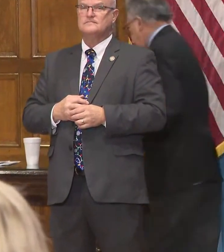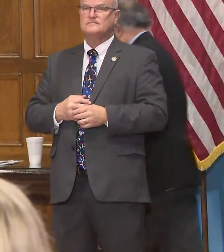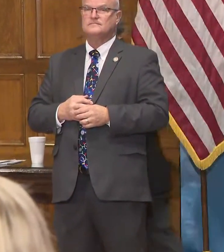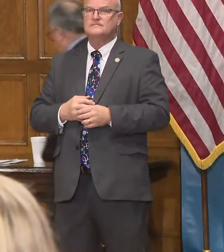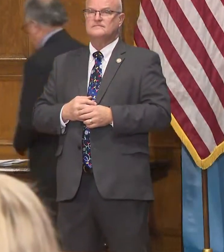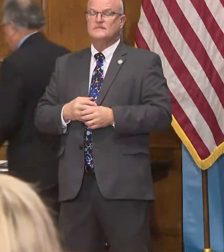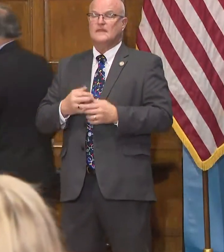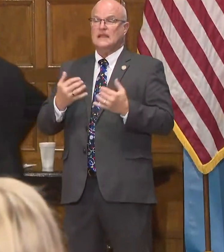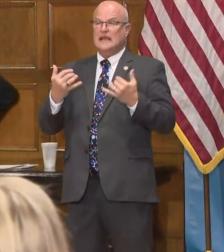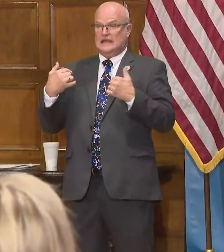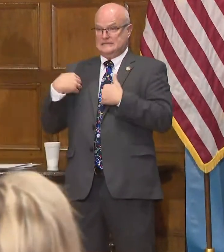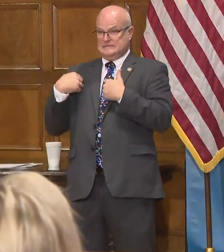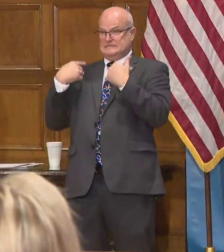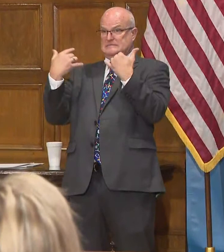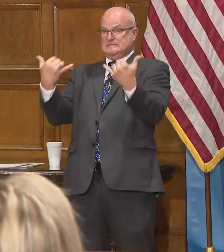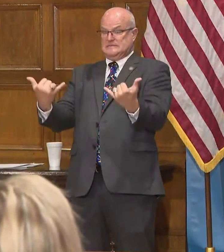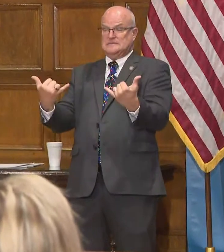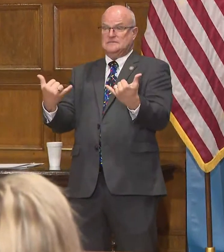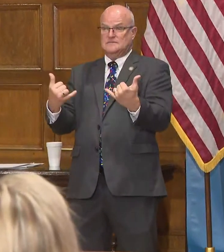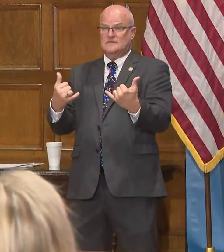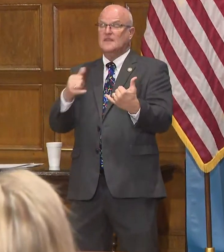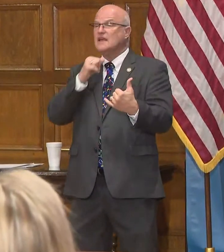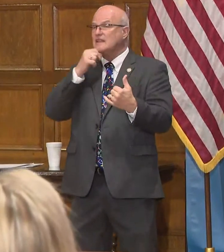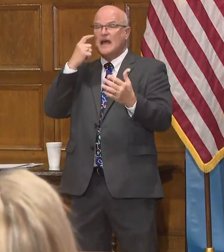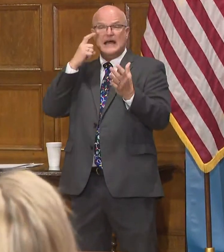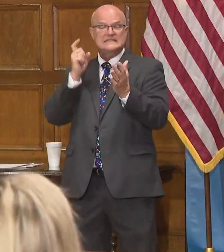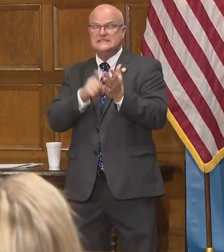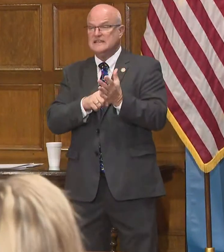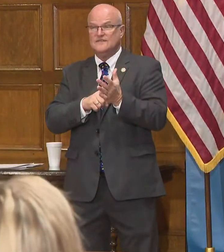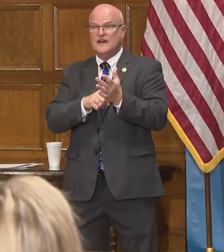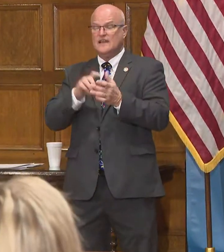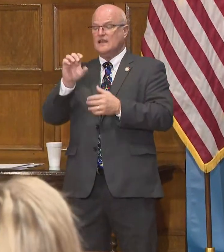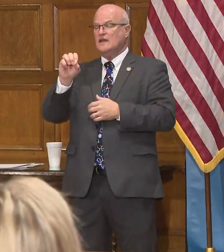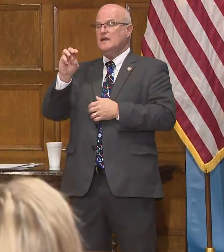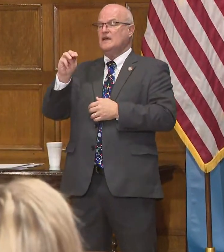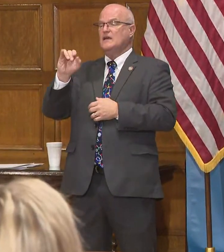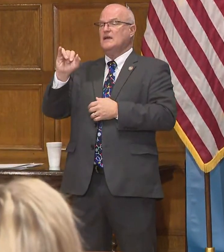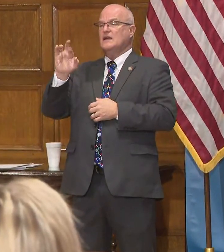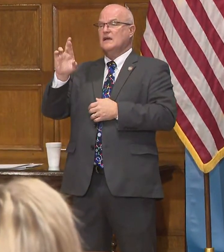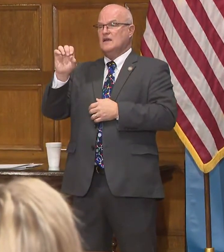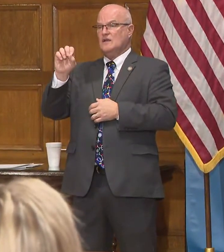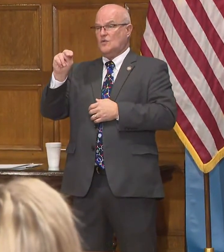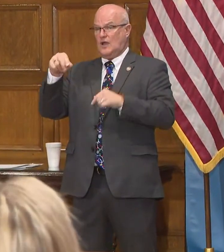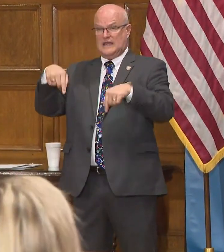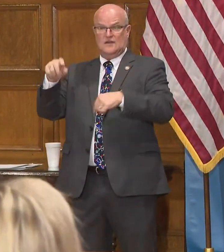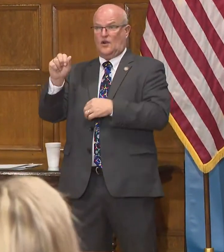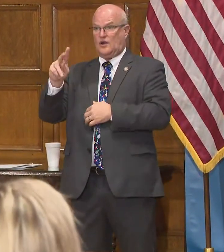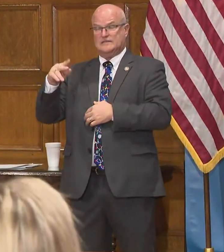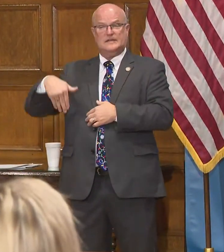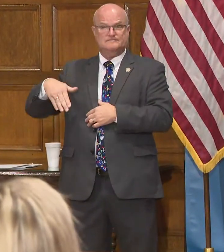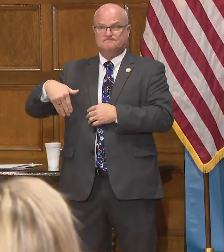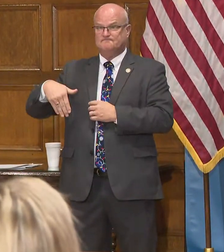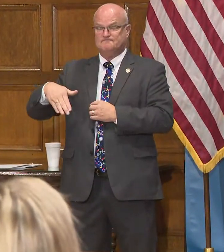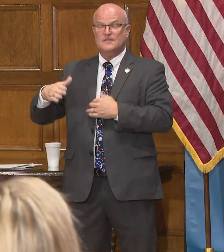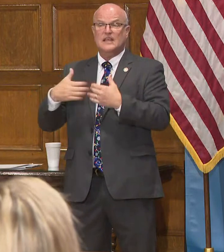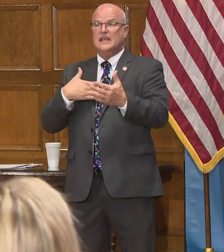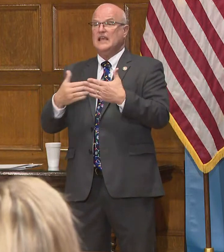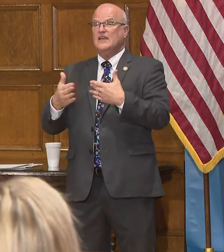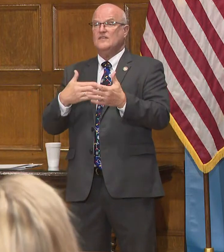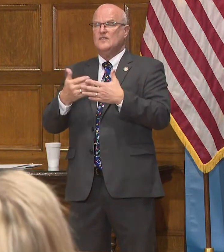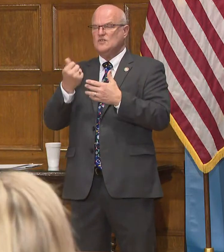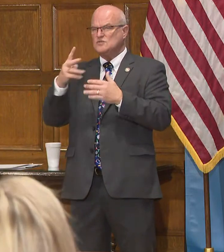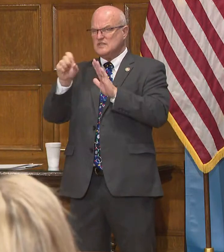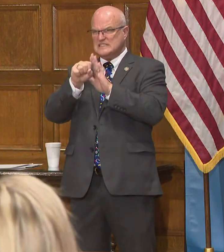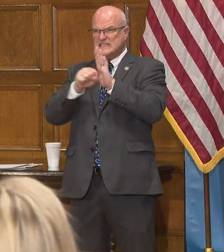And at this point, we have not identified the Omicron variant here in Arkansas, even though it's in a